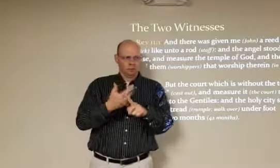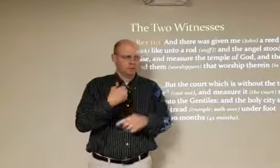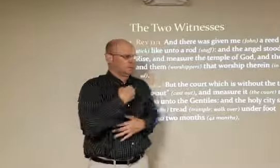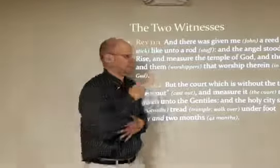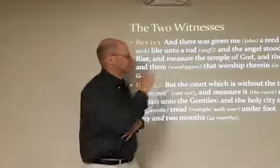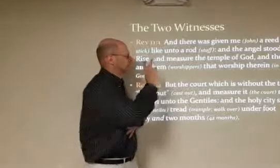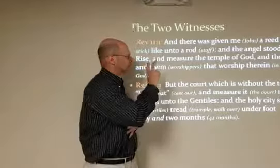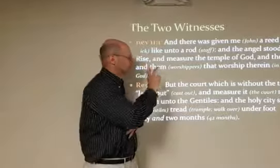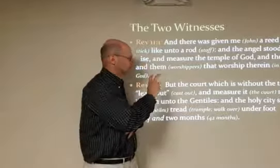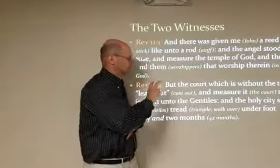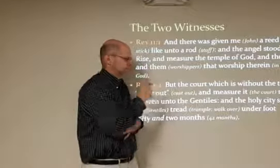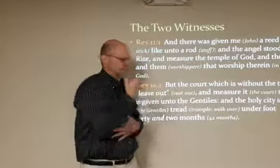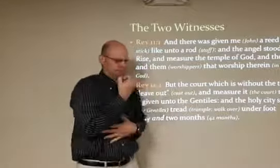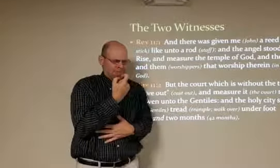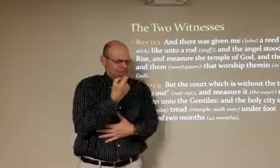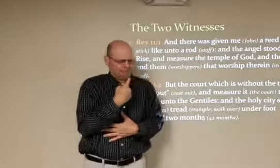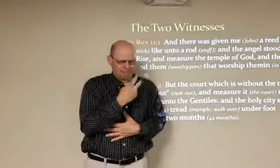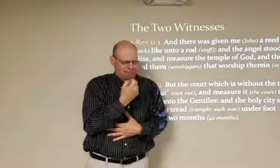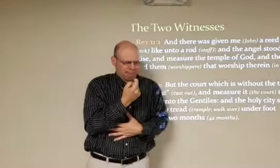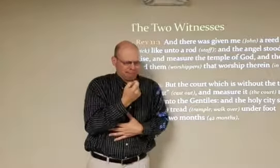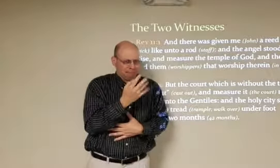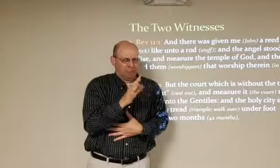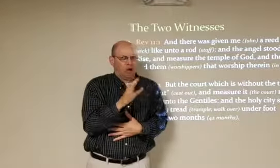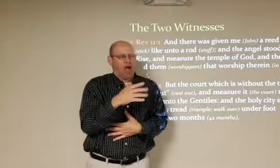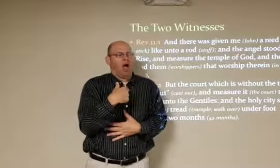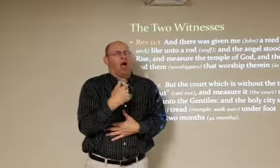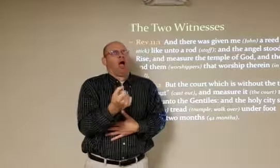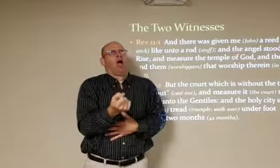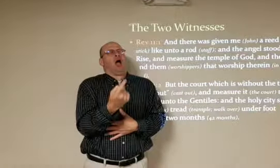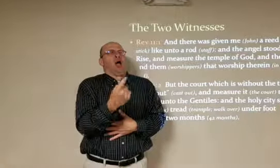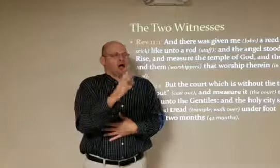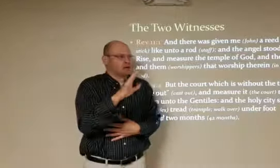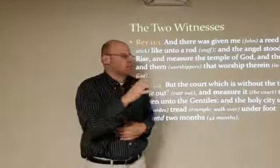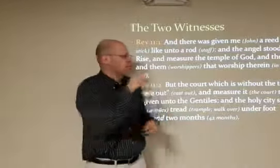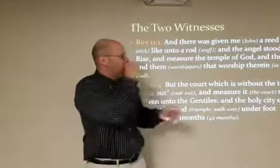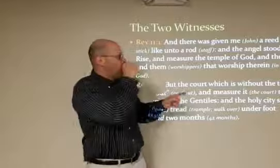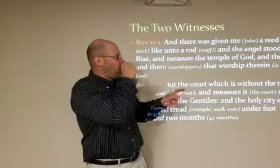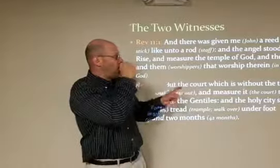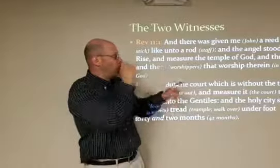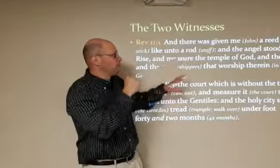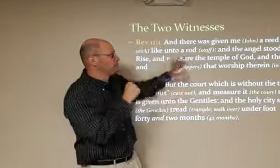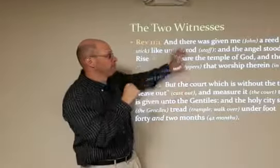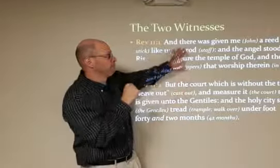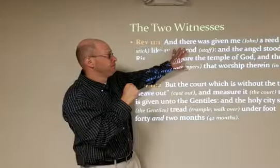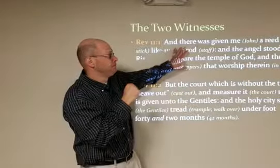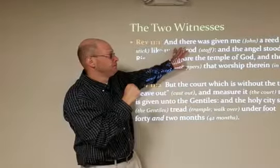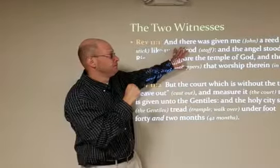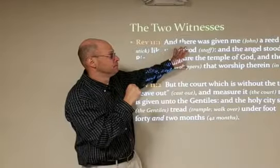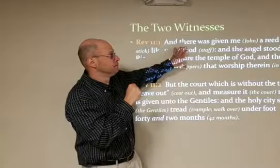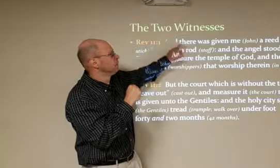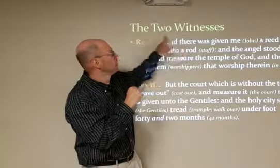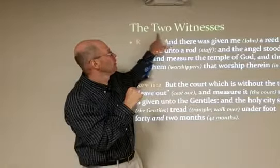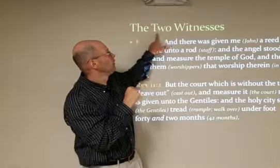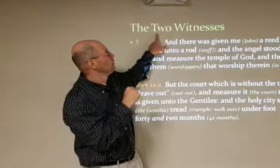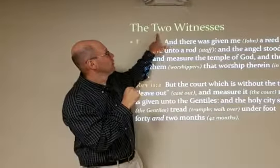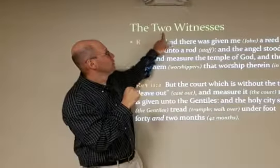Okay, so when I taught this in the past, 3 months ago, I didn't fully understand it, but I have a better understanding at this point.